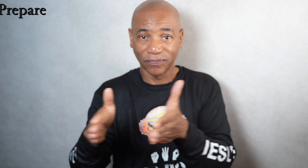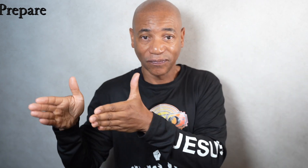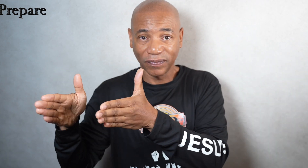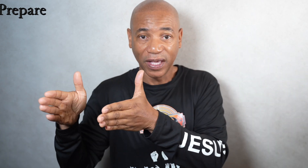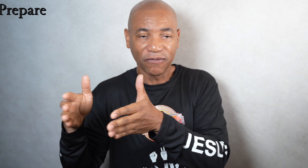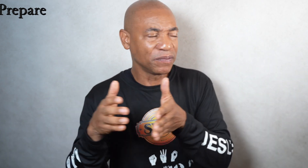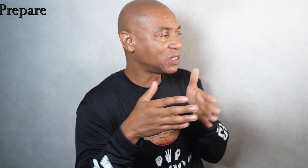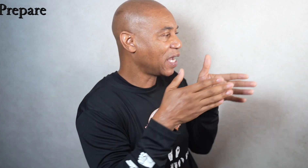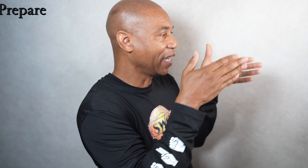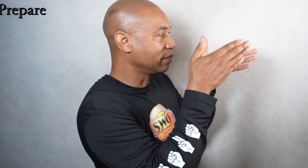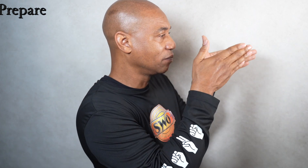From the side.